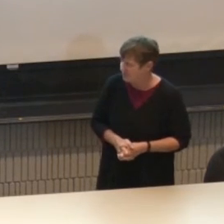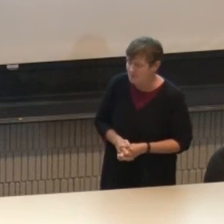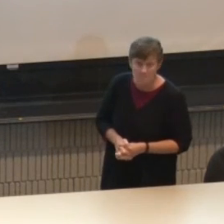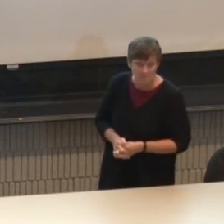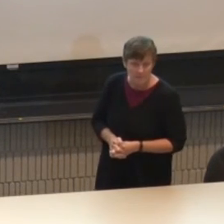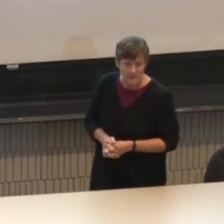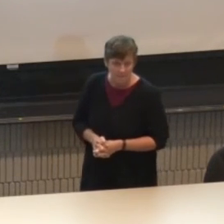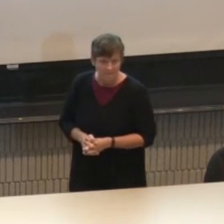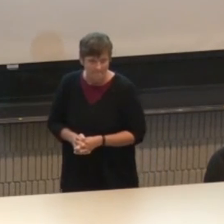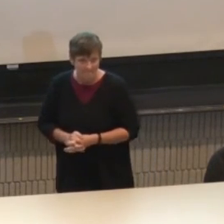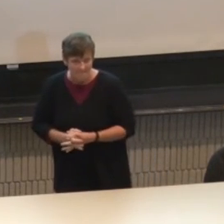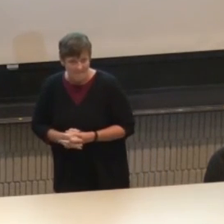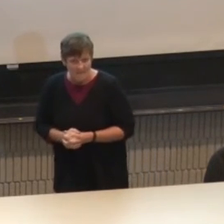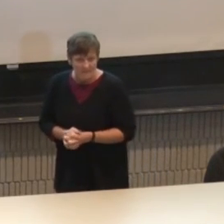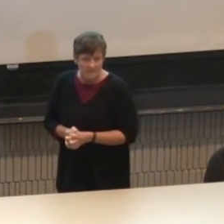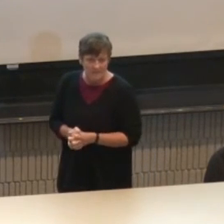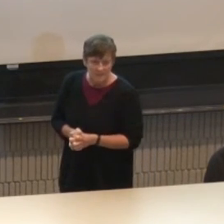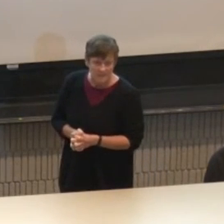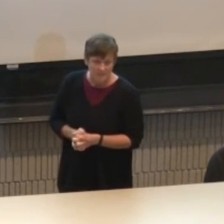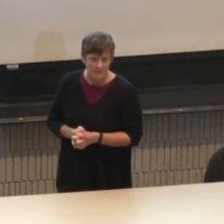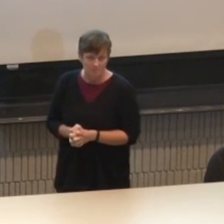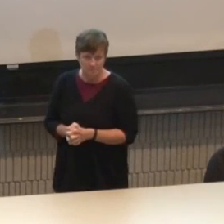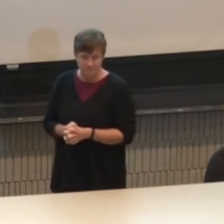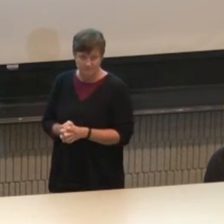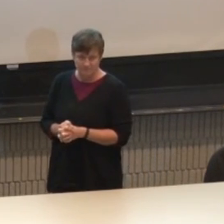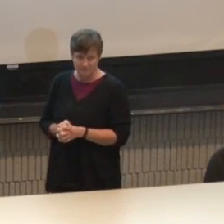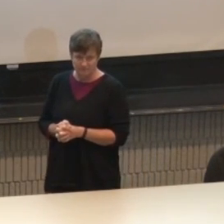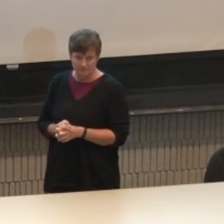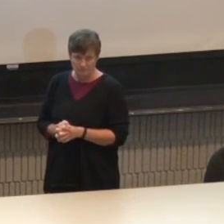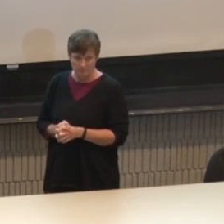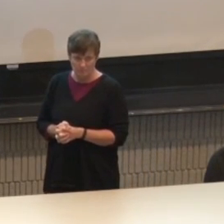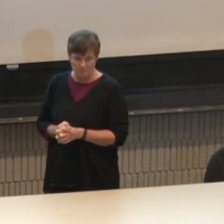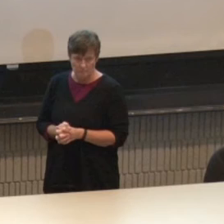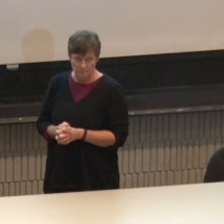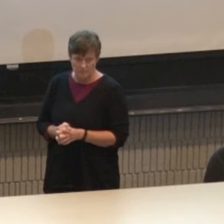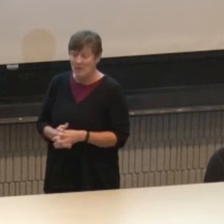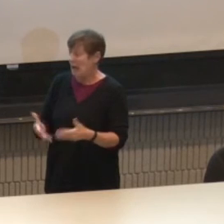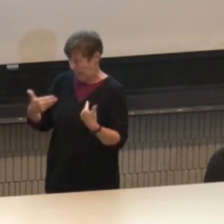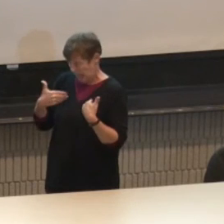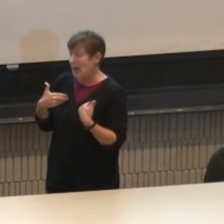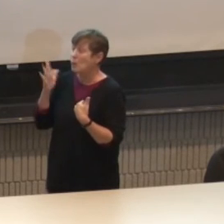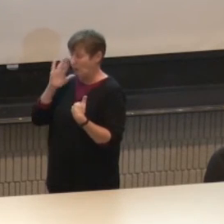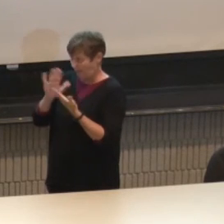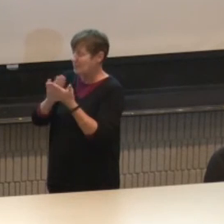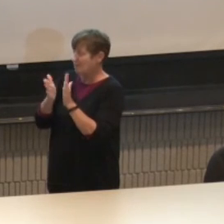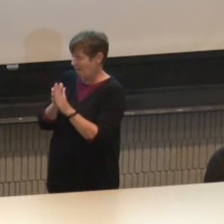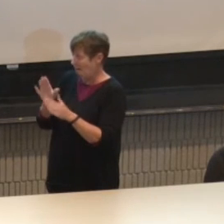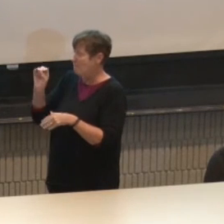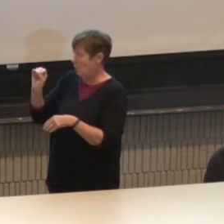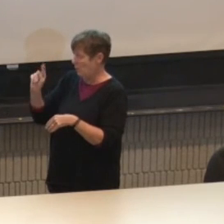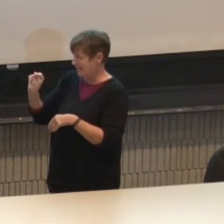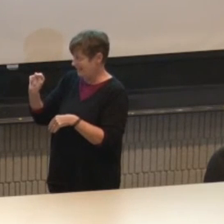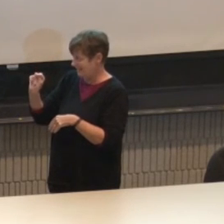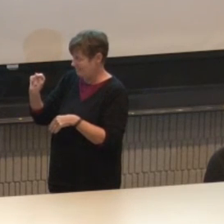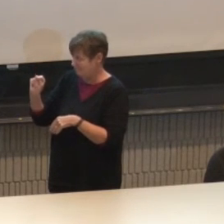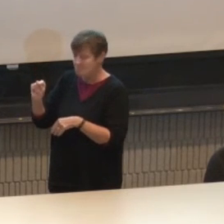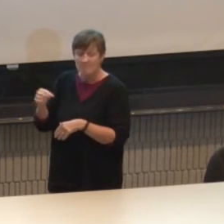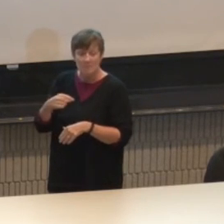Thank you, Sandy. Yes? I am going to be an occupational therapist, and I find it to be very important